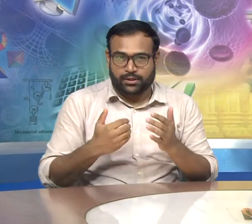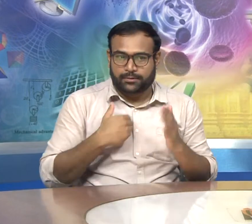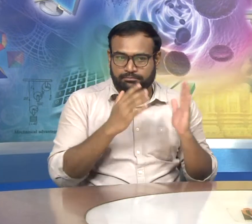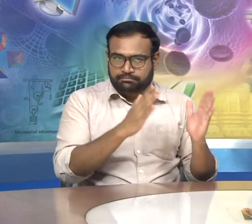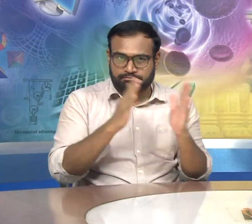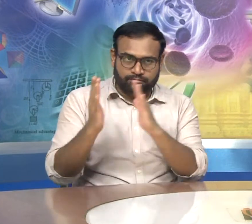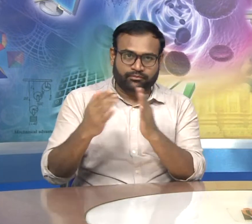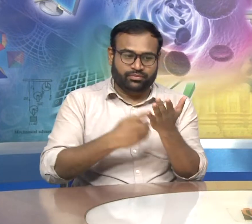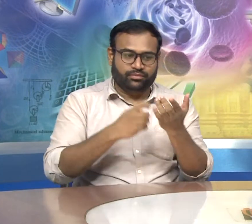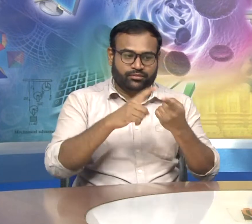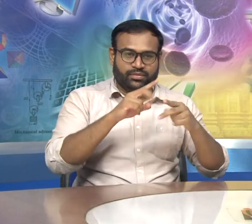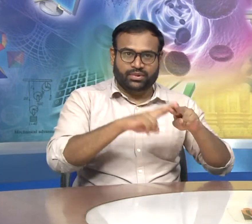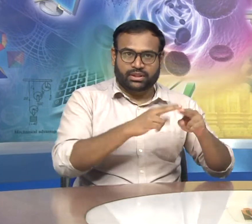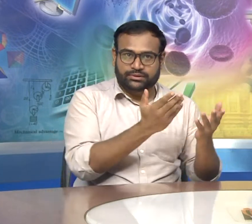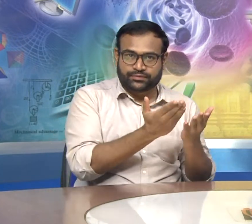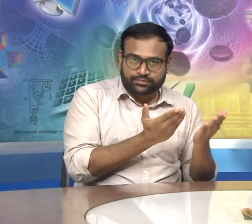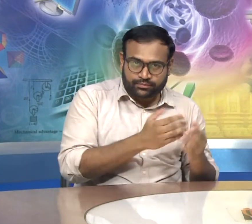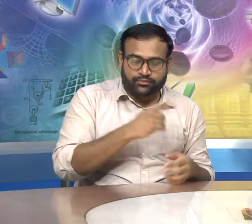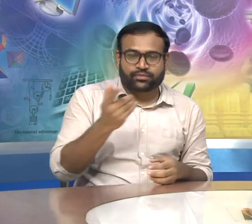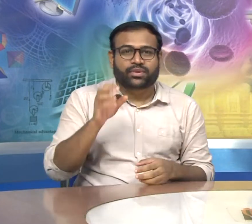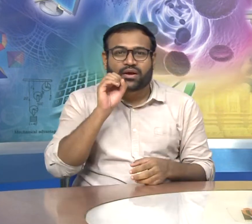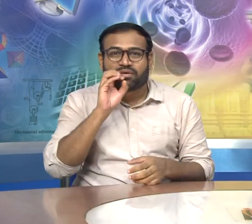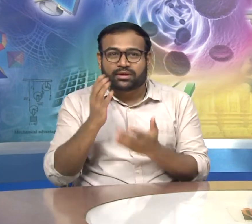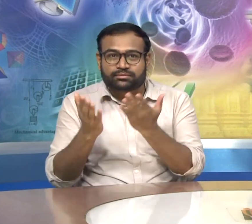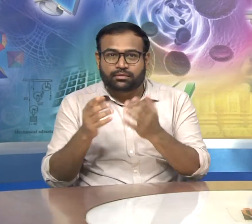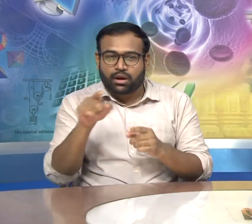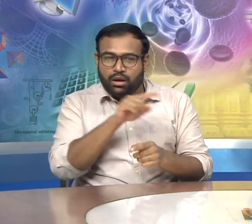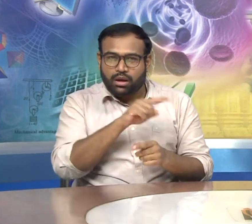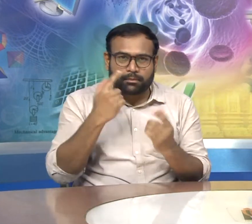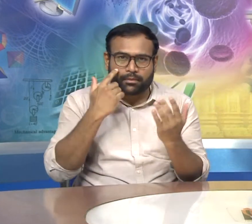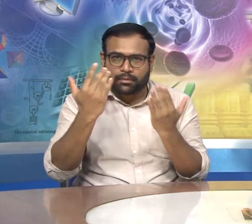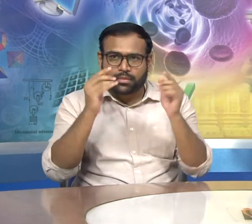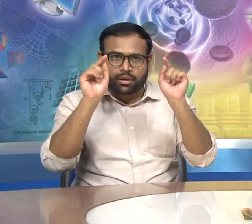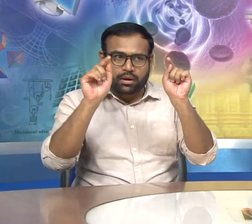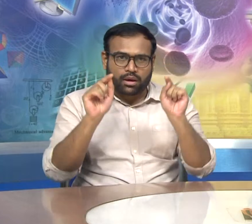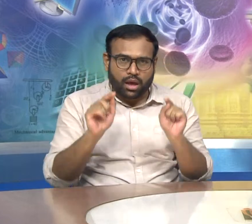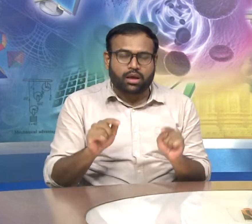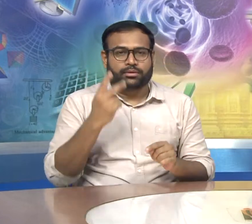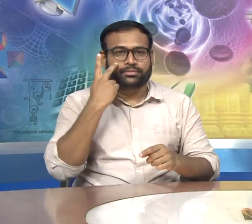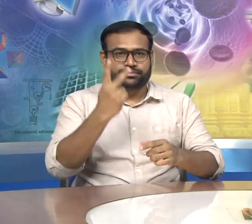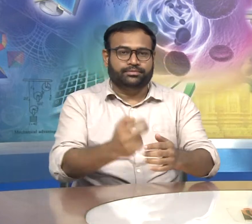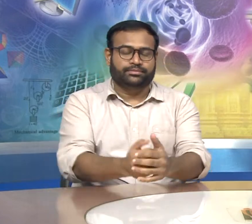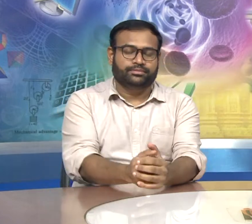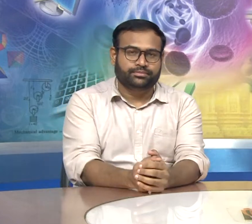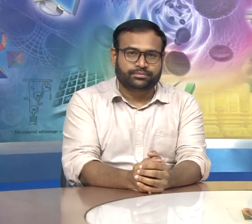So let's see the examples here. Reference service and information service.